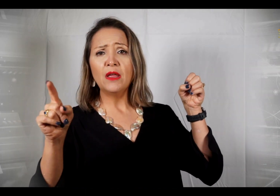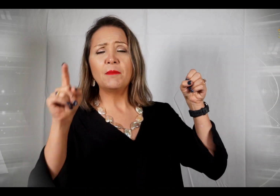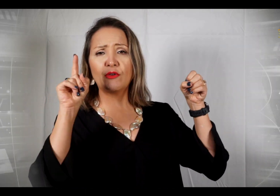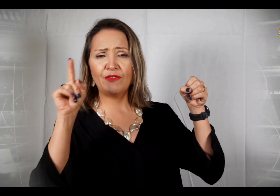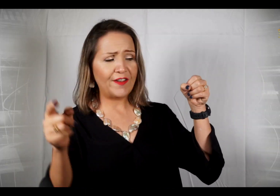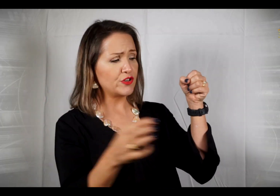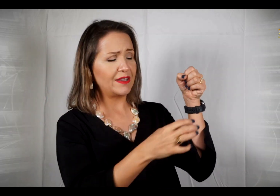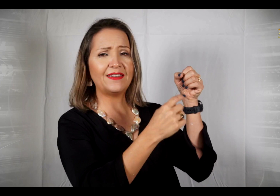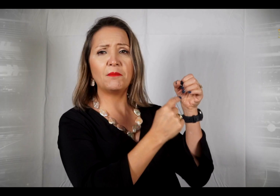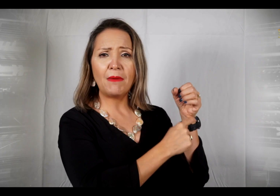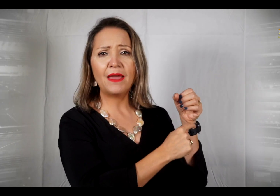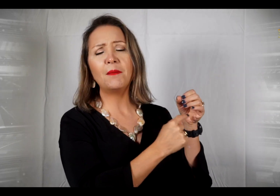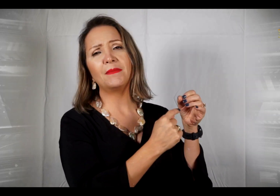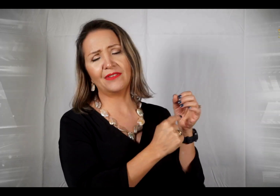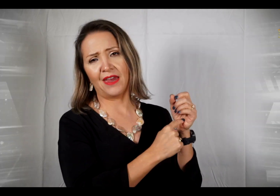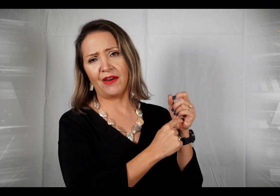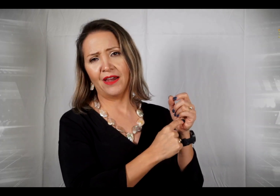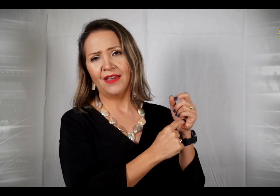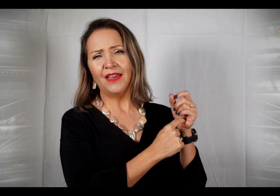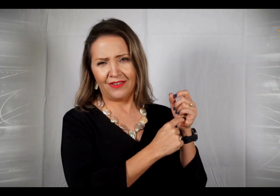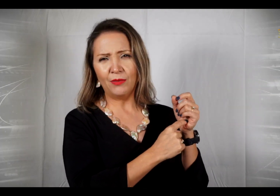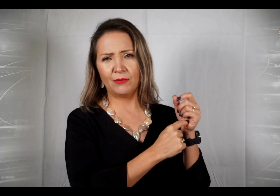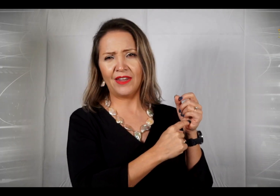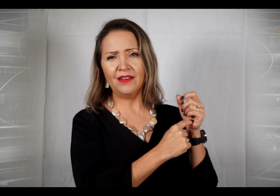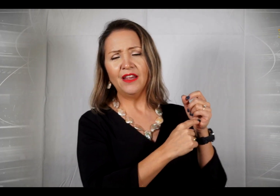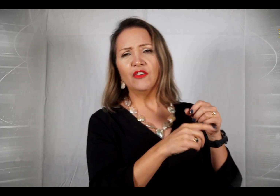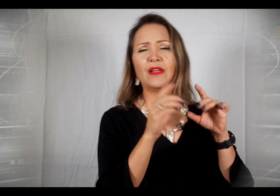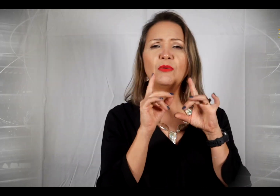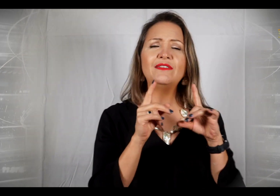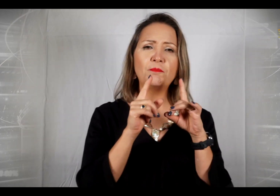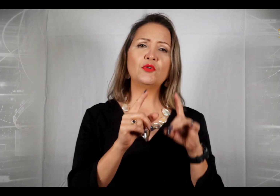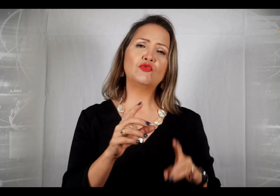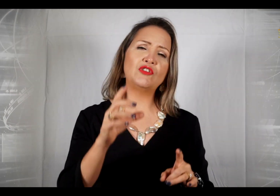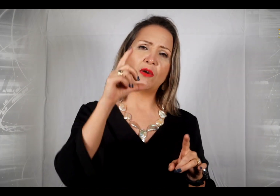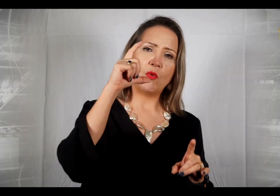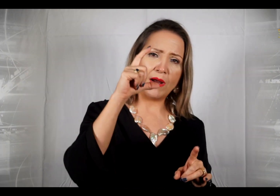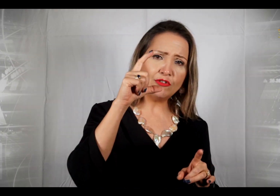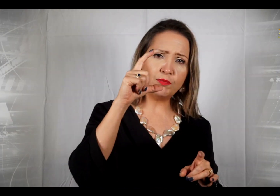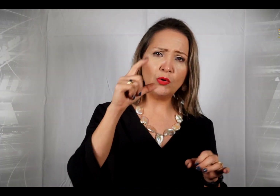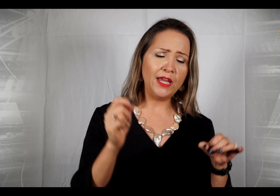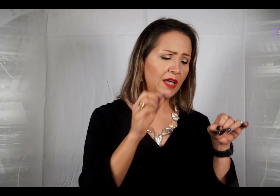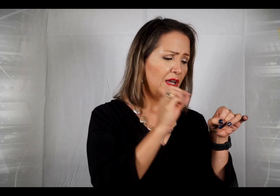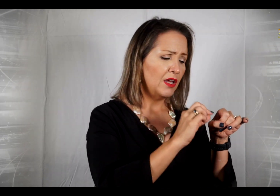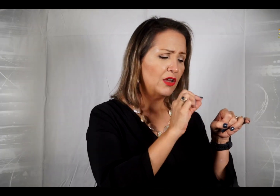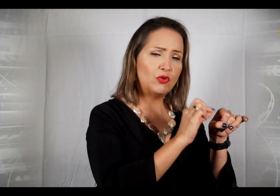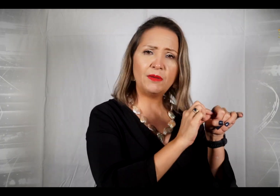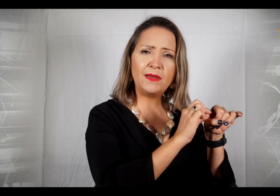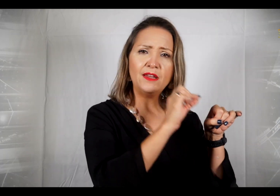because infection is in my mascara. See what I'm saying? So that's why it's important to take one spoolie, you dip it, you